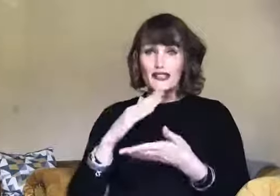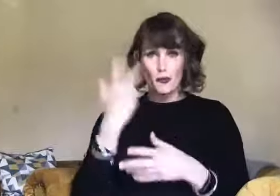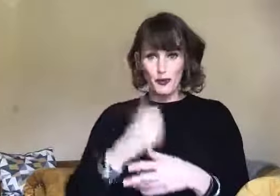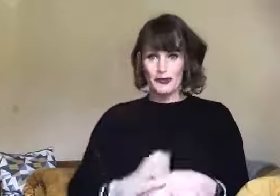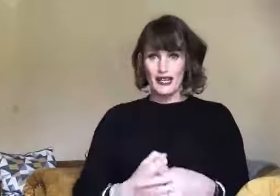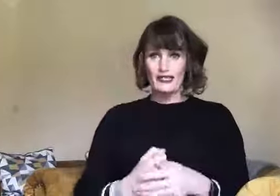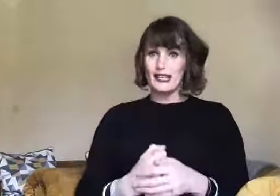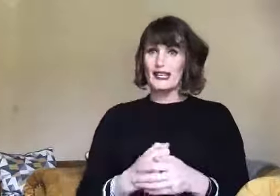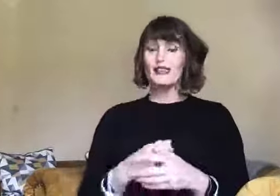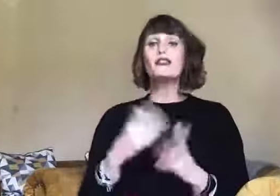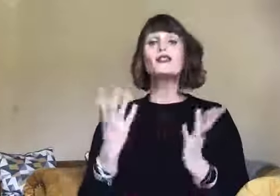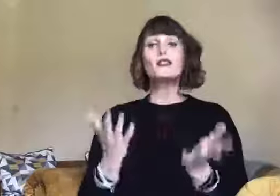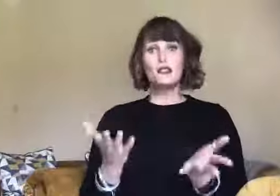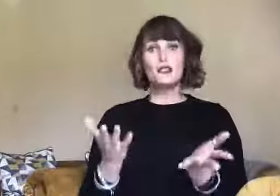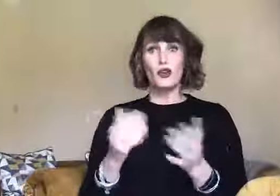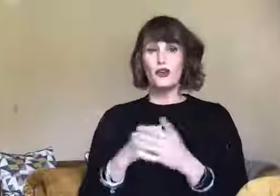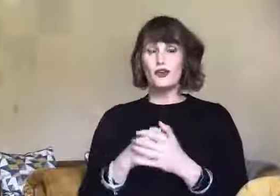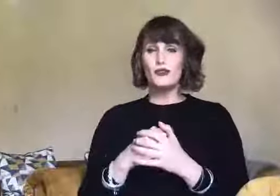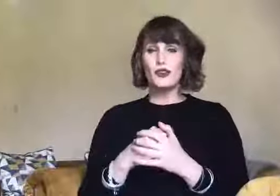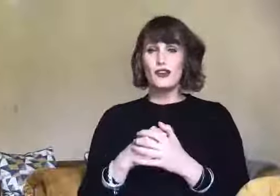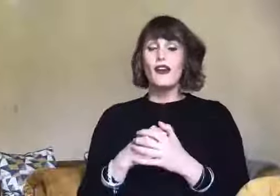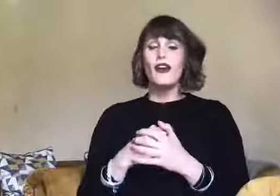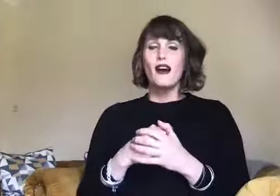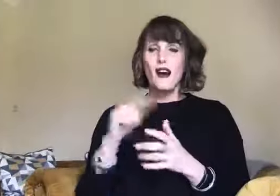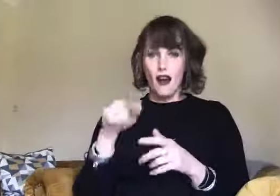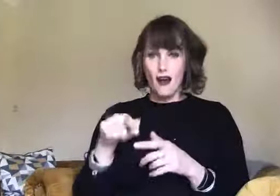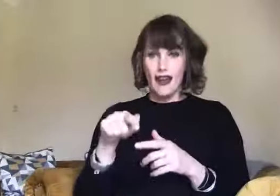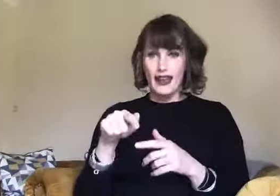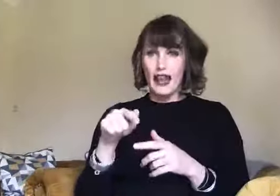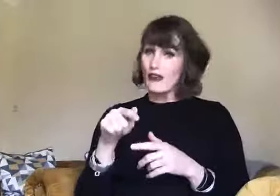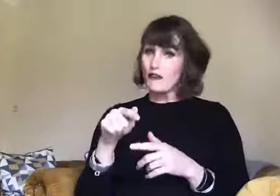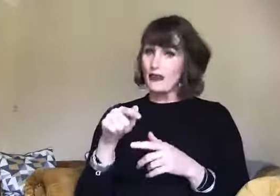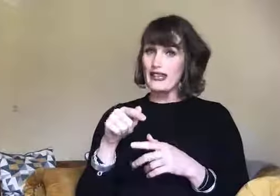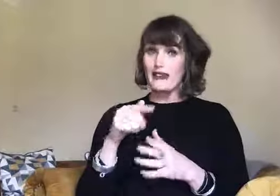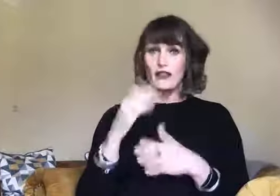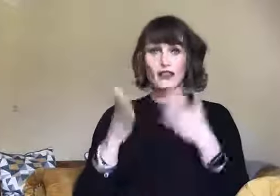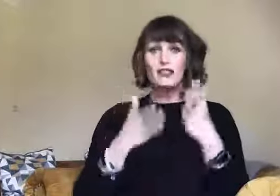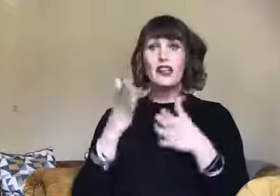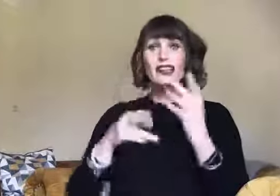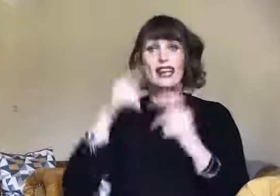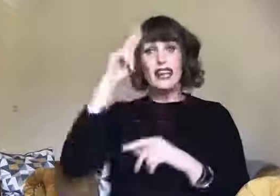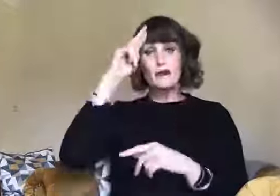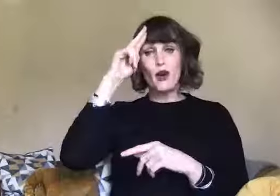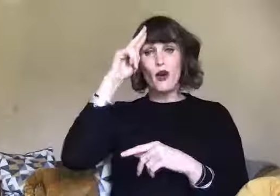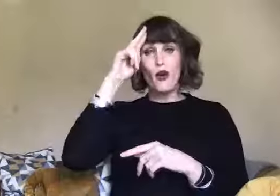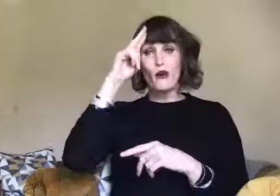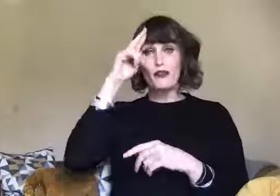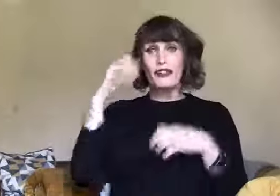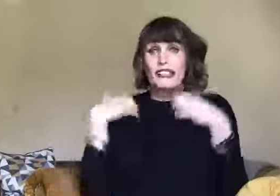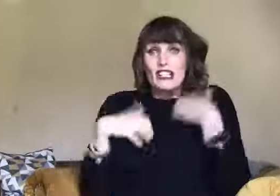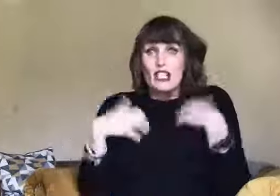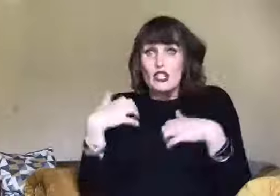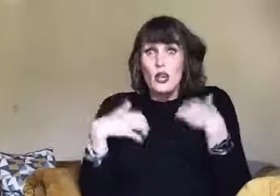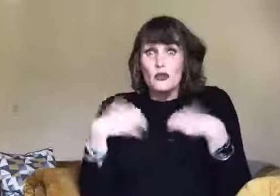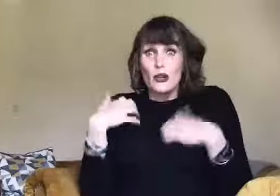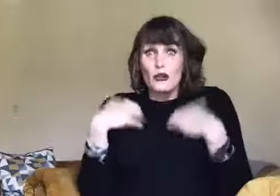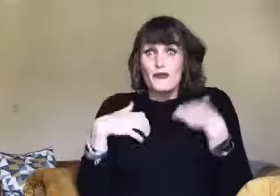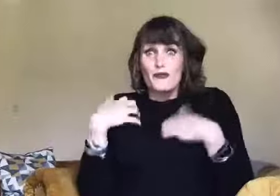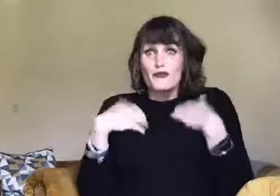our personality. So I have been given a sign name of Jojo